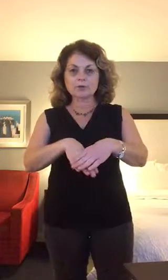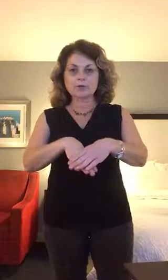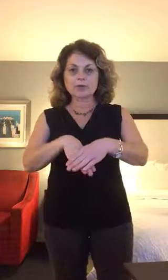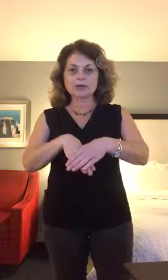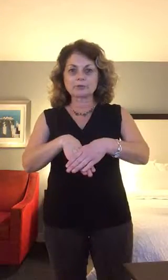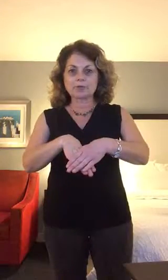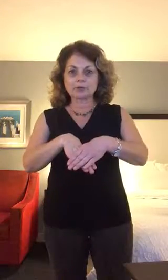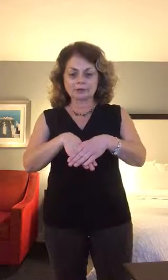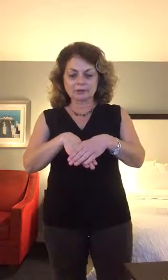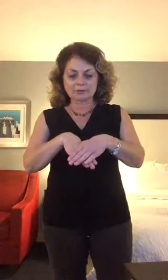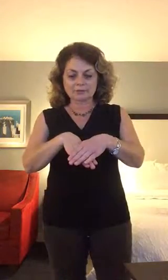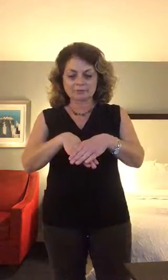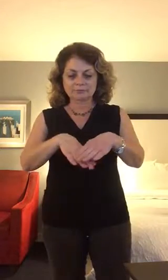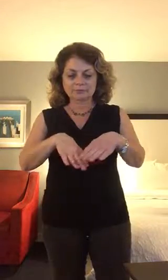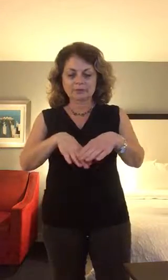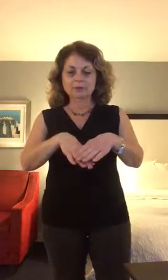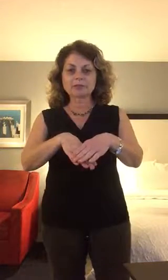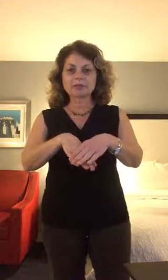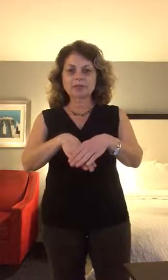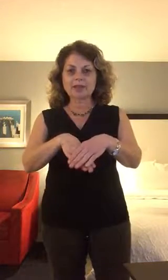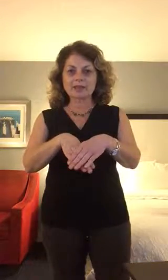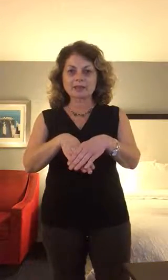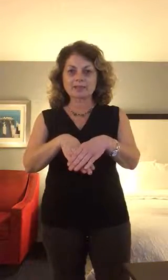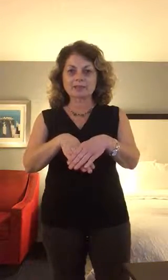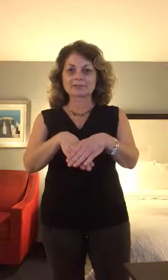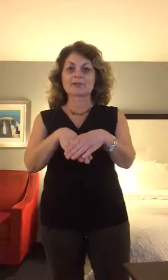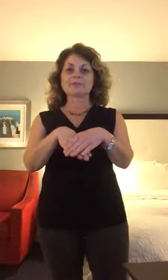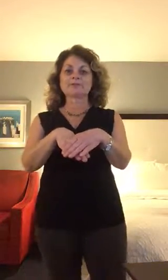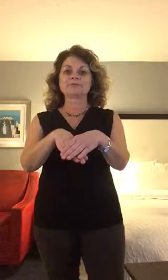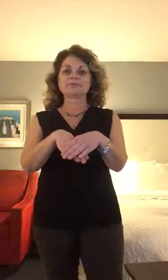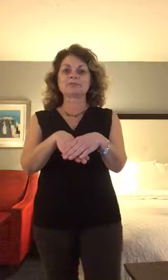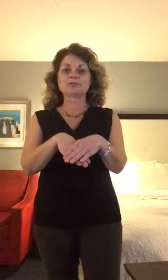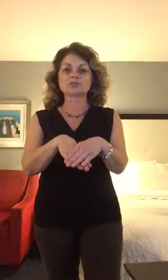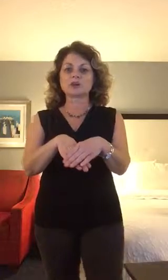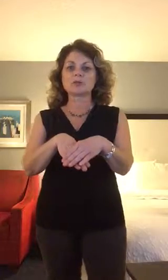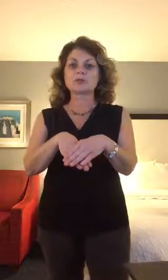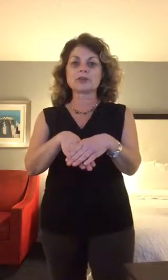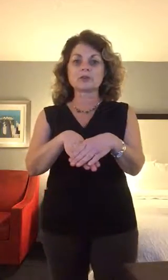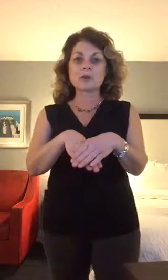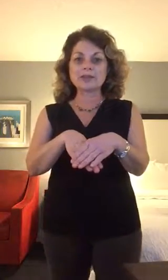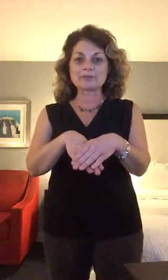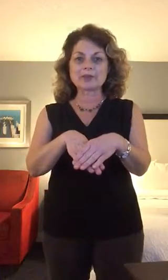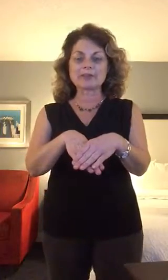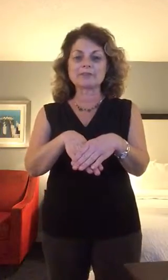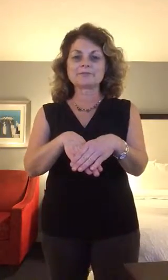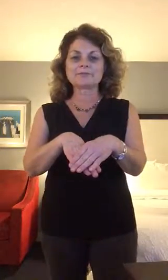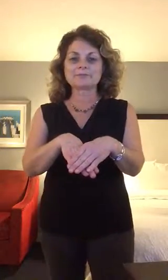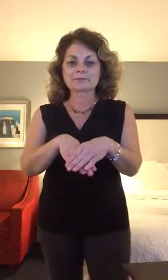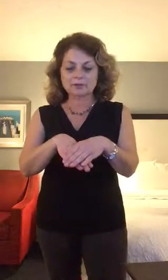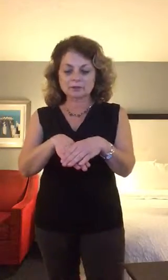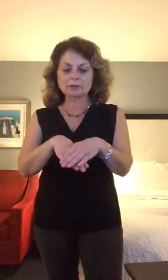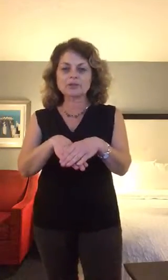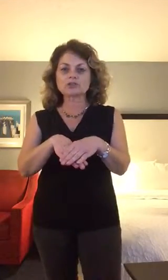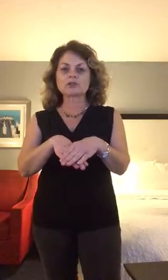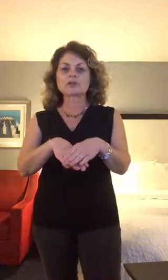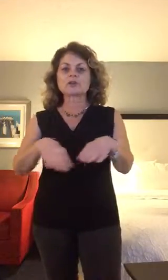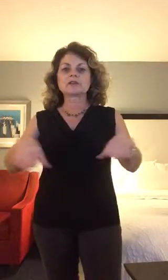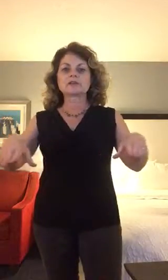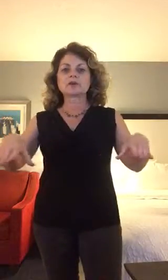the bride will place her hands like so to show the wedding ring for a picture. So